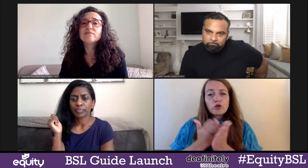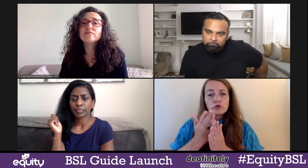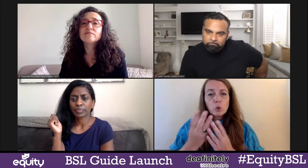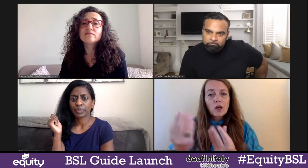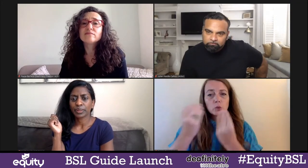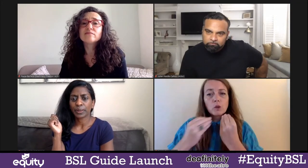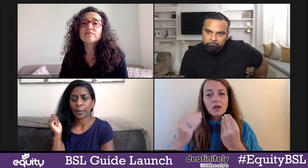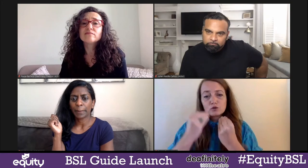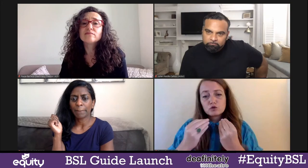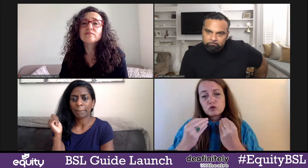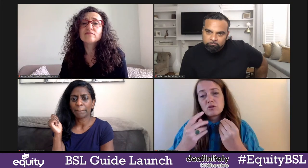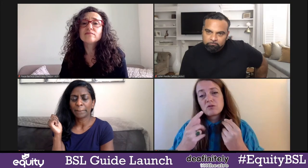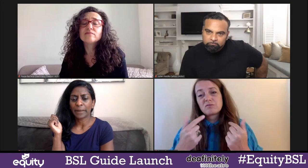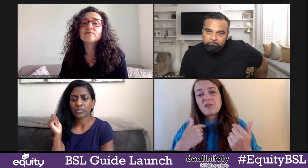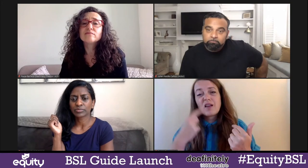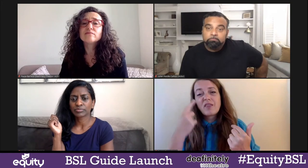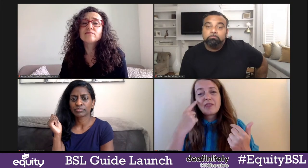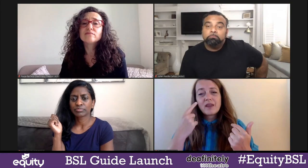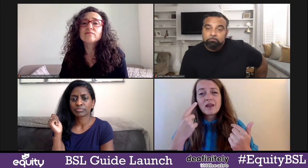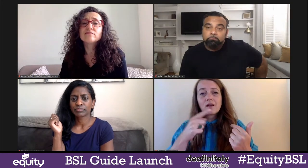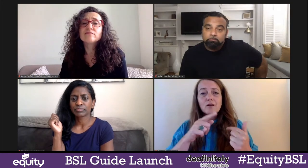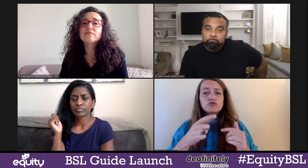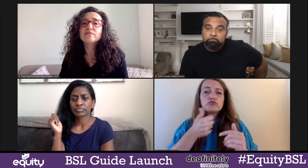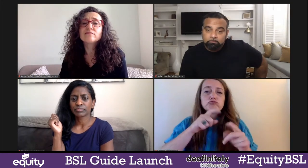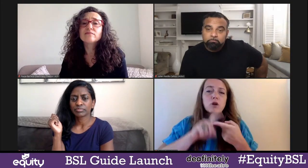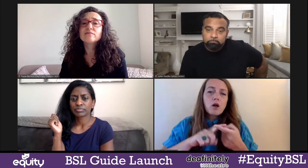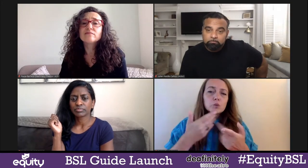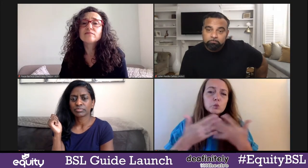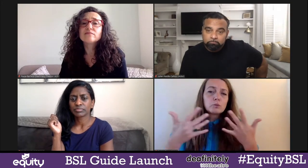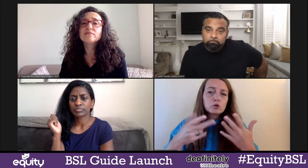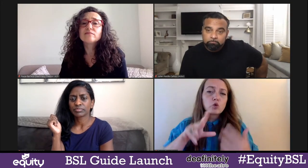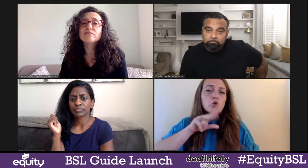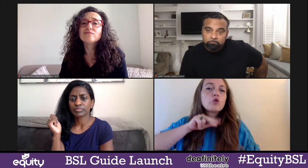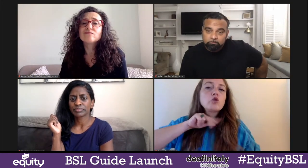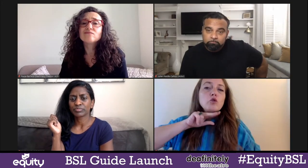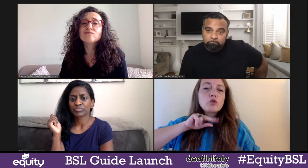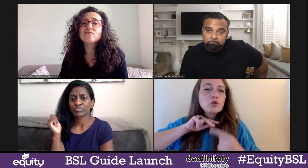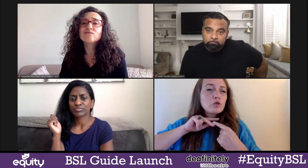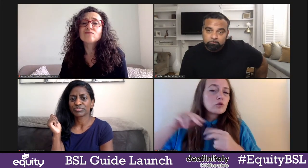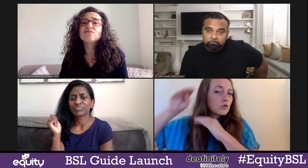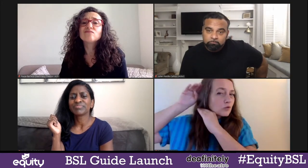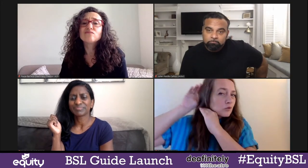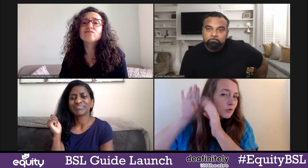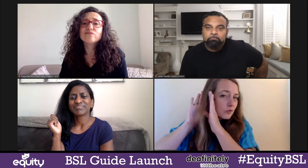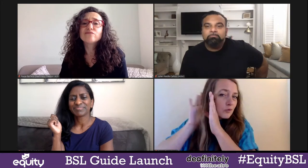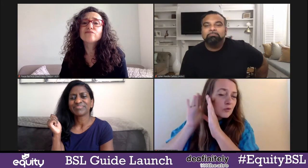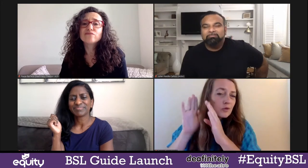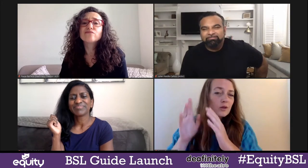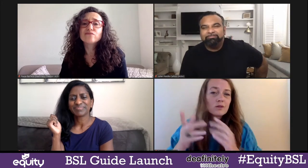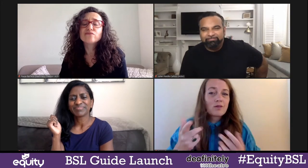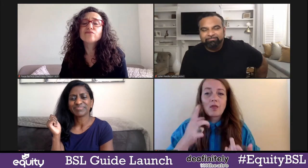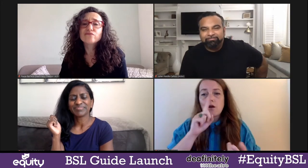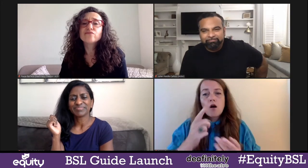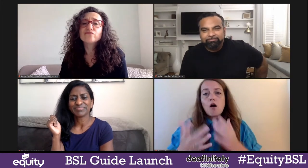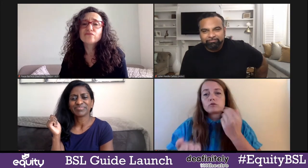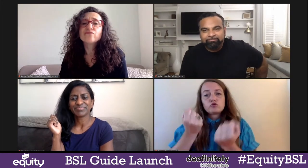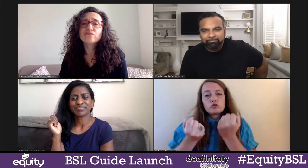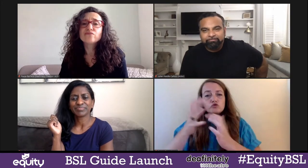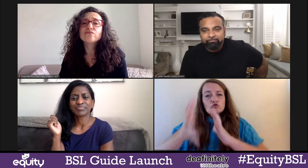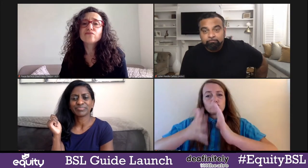that you're learning through your education at drama school. So I think often there's too much reliance on what people can hear